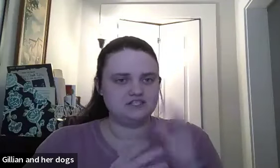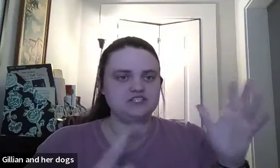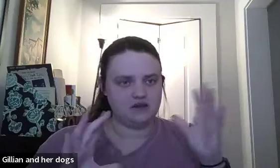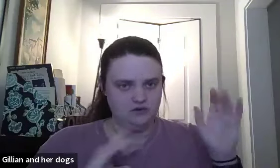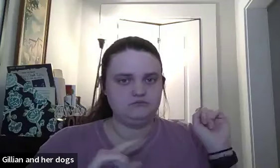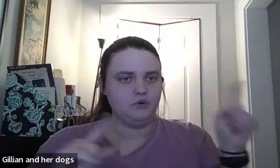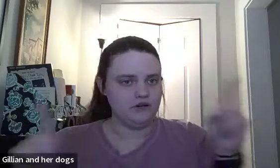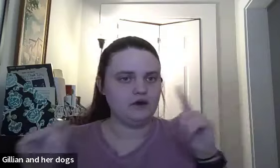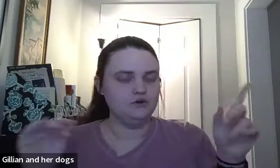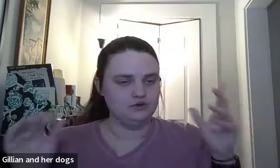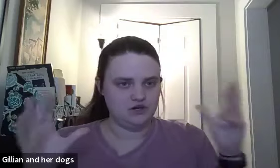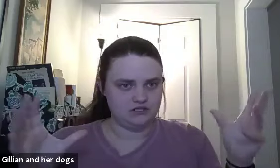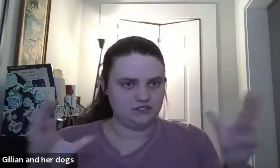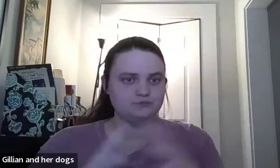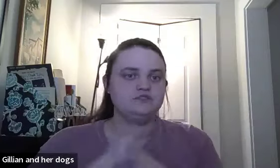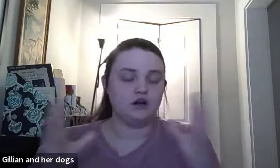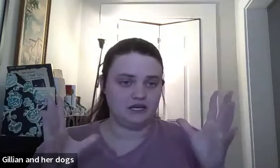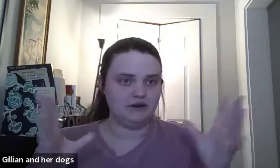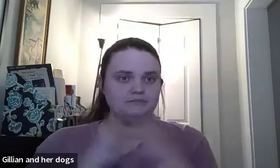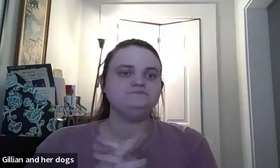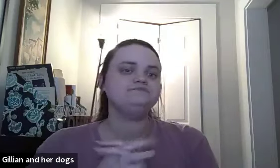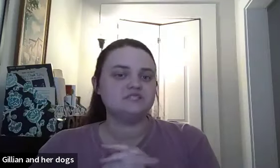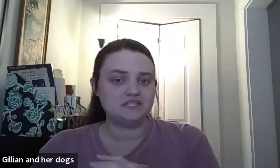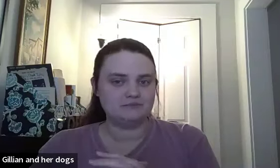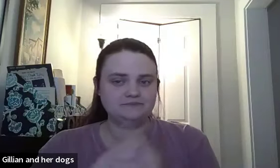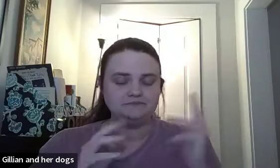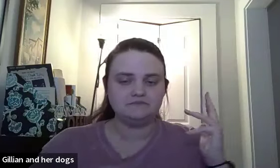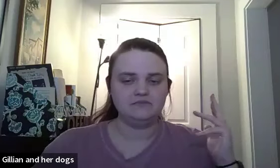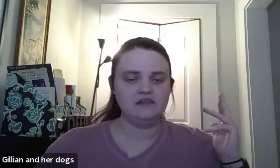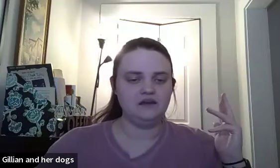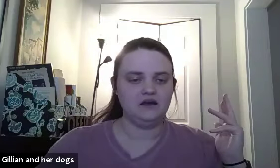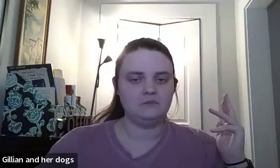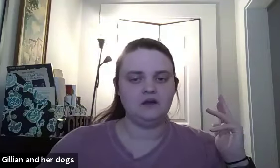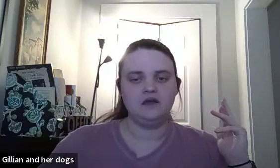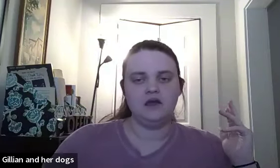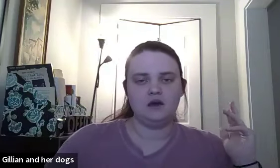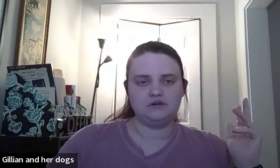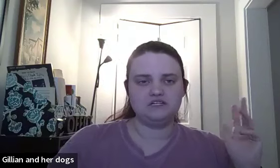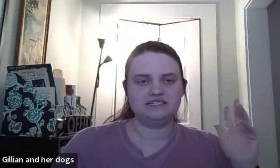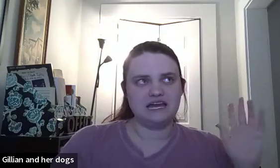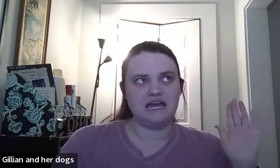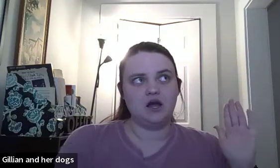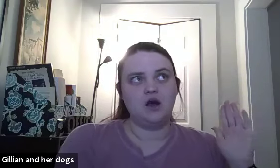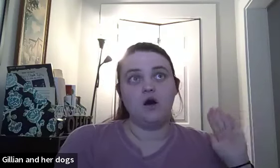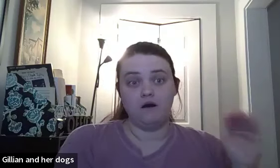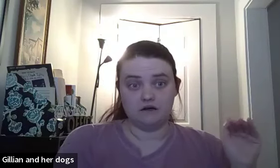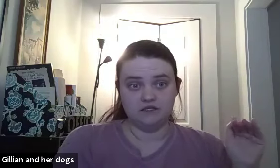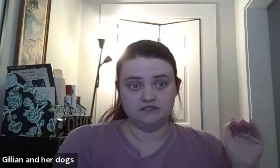actually just how you point about who you're talking about. So, um, I was gonna say